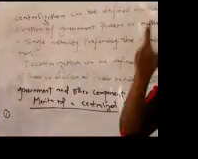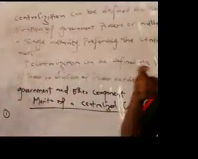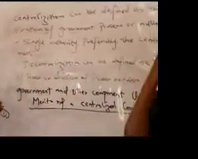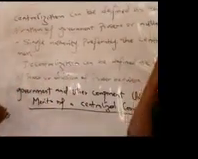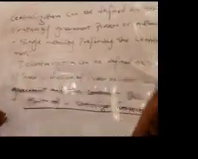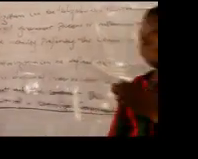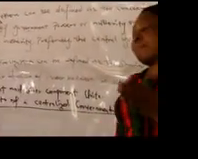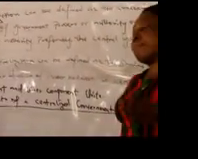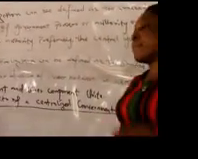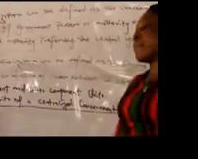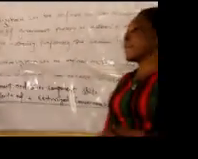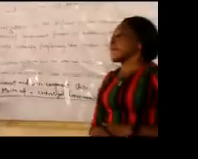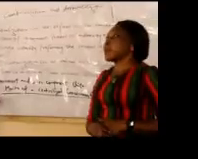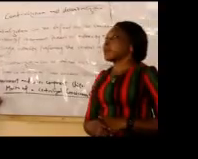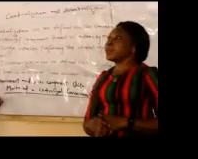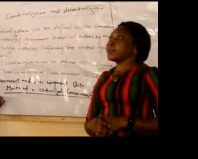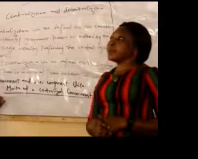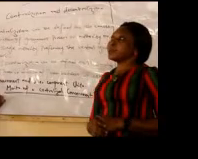Now,